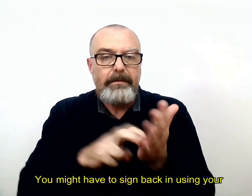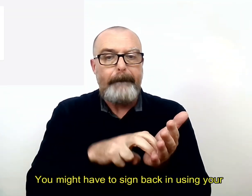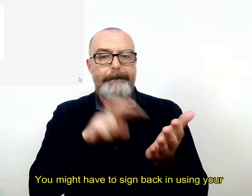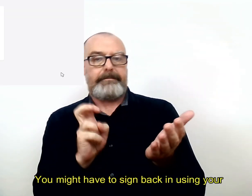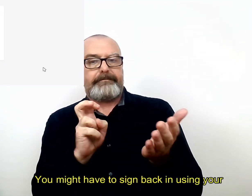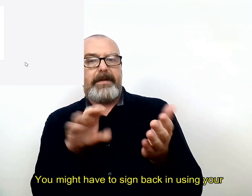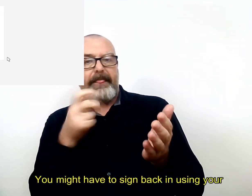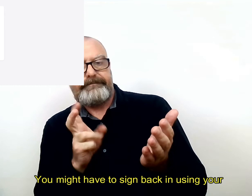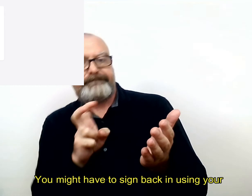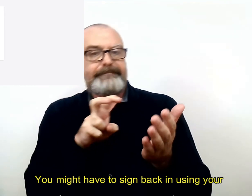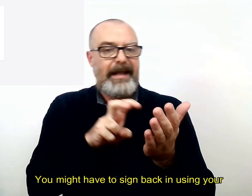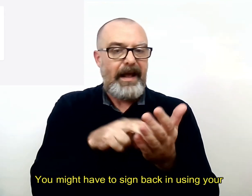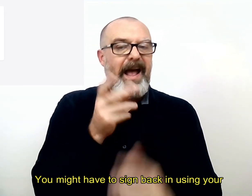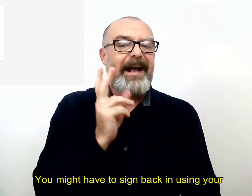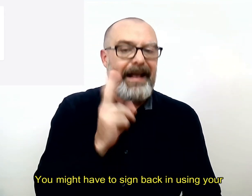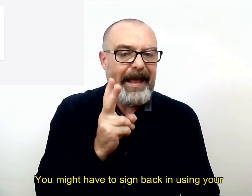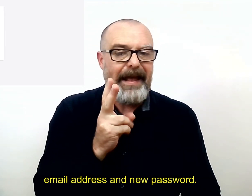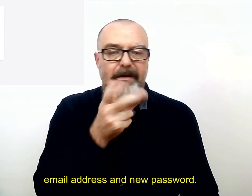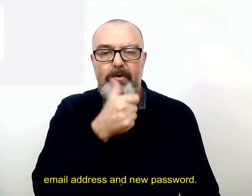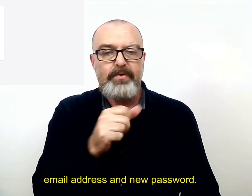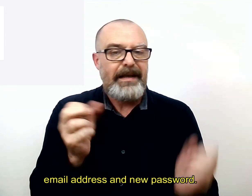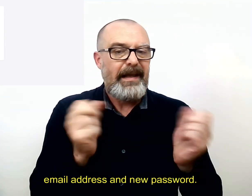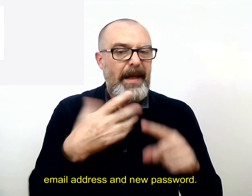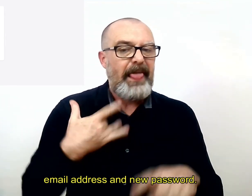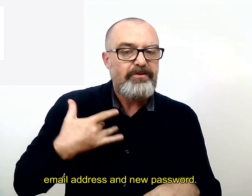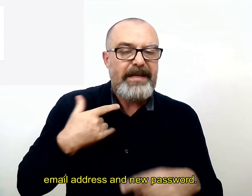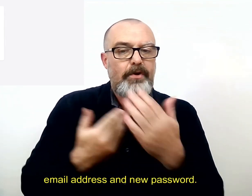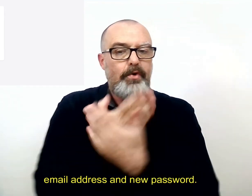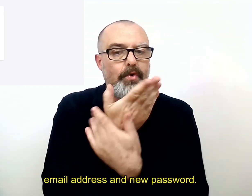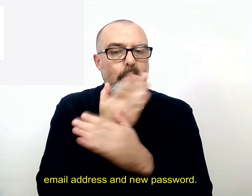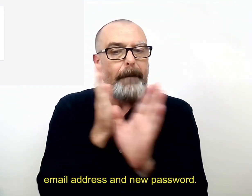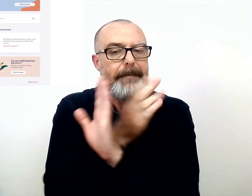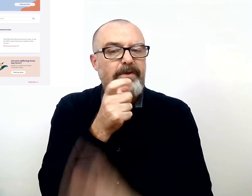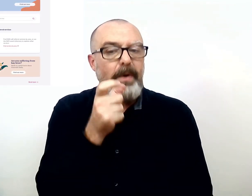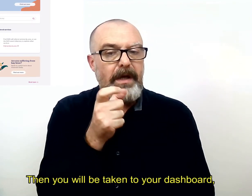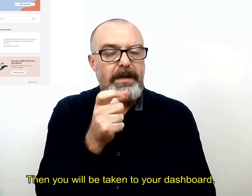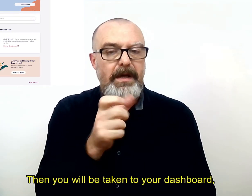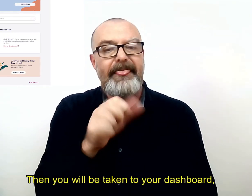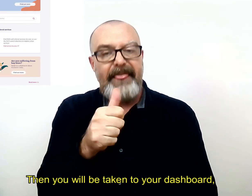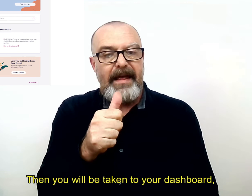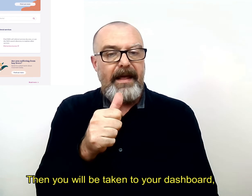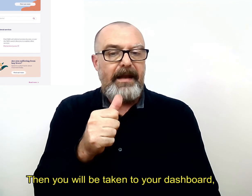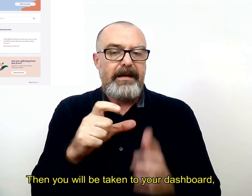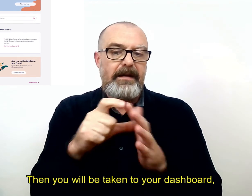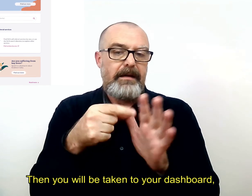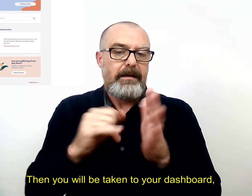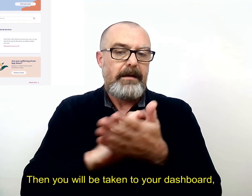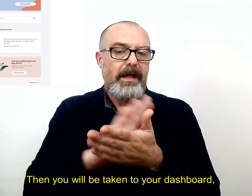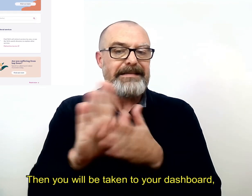You may have to sign back in using your email address and new password. Then you will be taken to your dashboard where you can find information